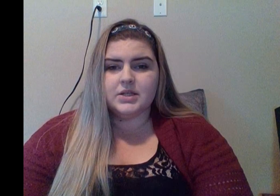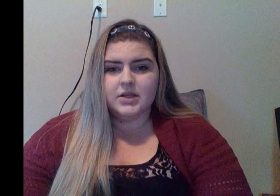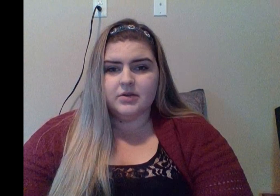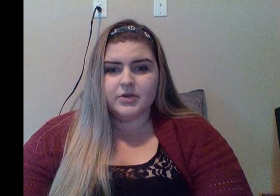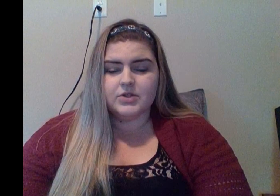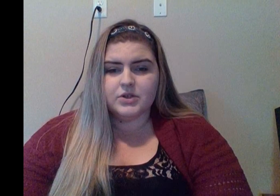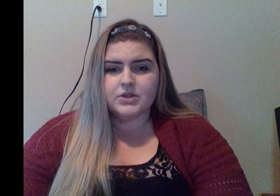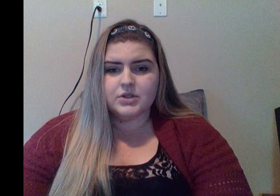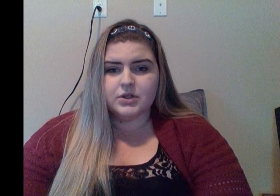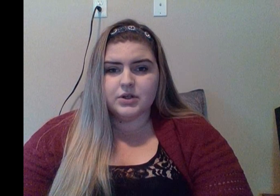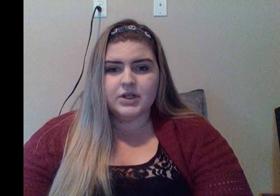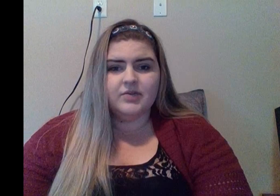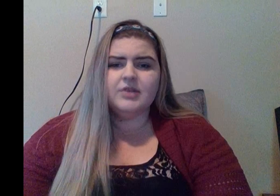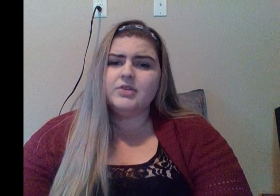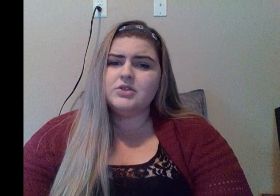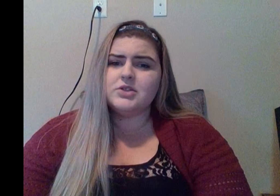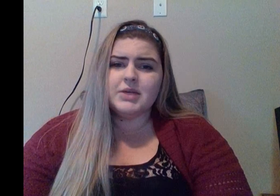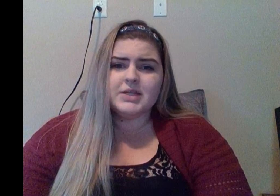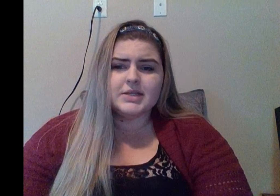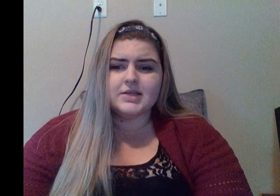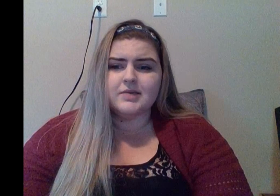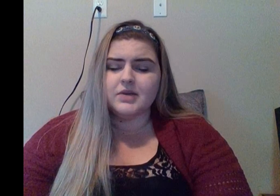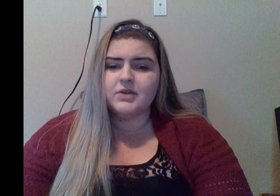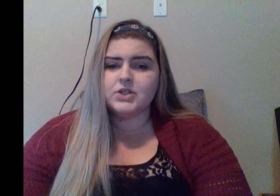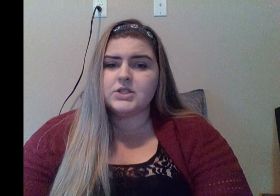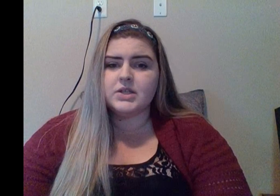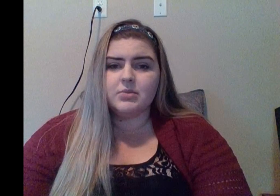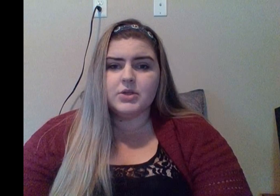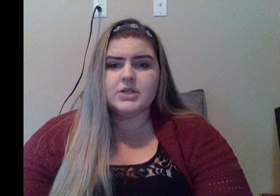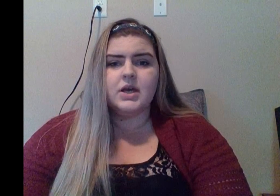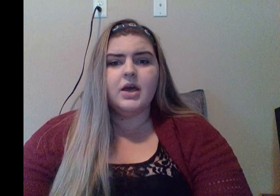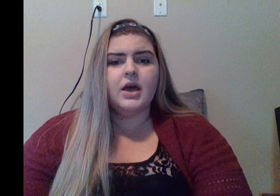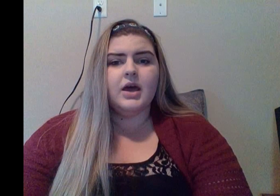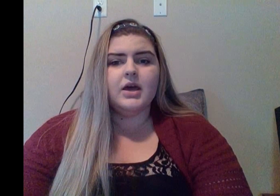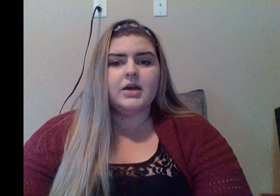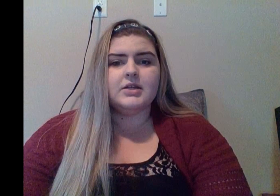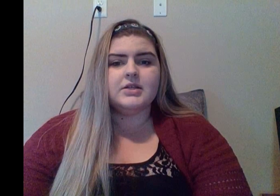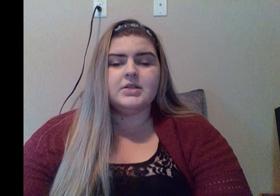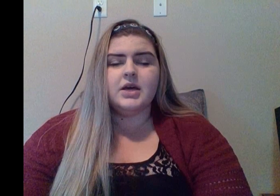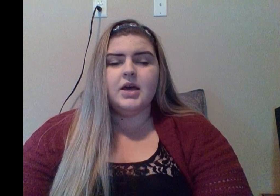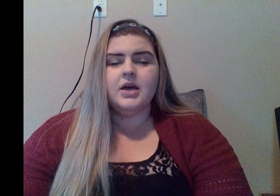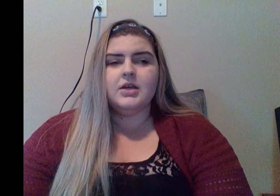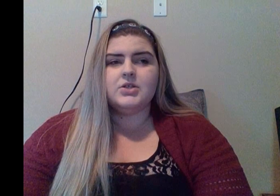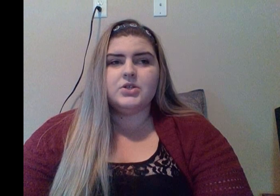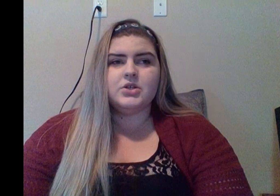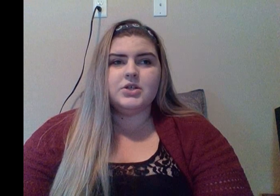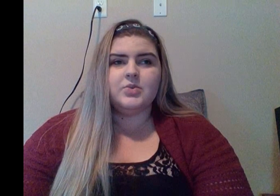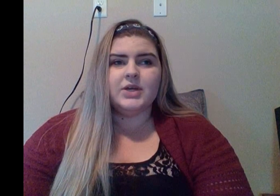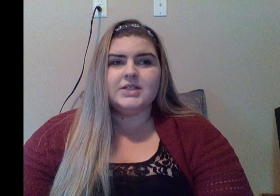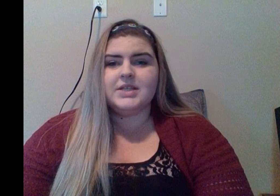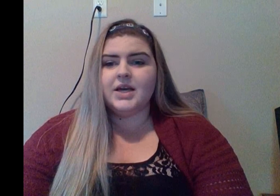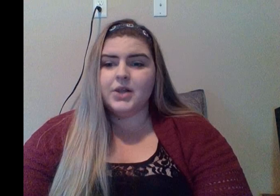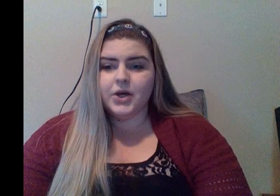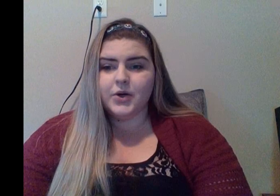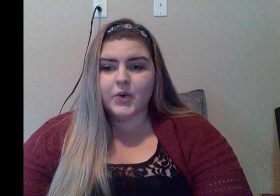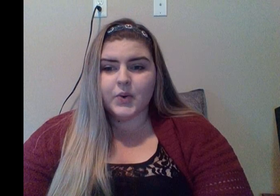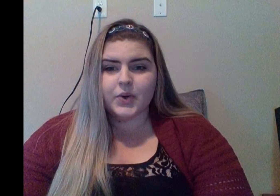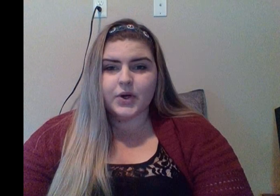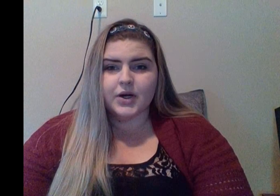thing for students to learn, even if it's just basics, even if it's just the numbers and certain ways to say hello, or